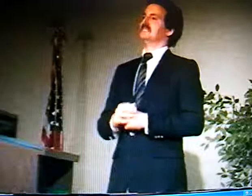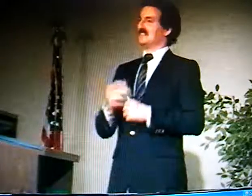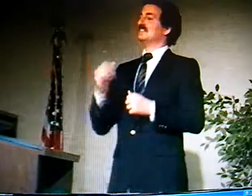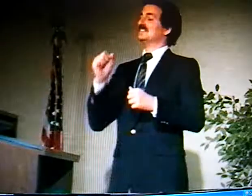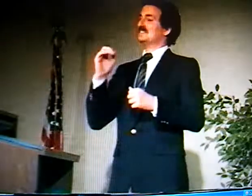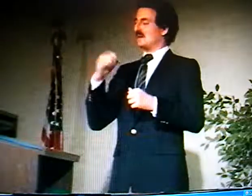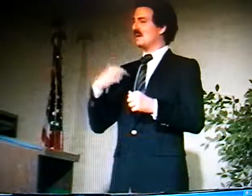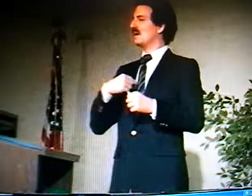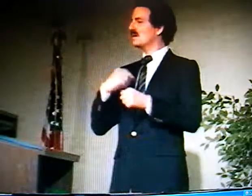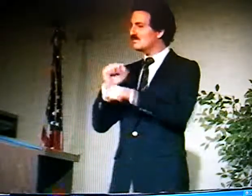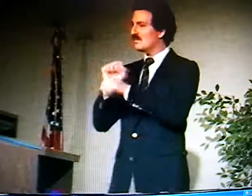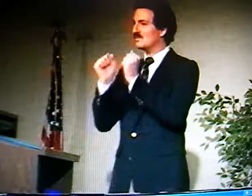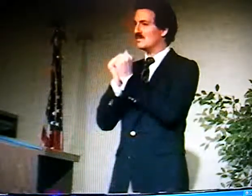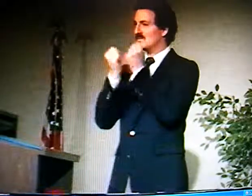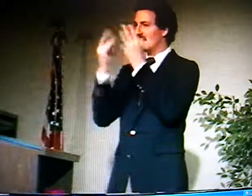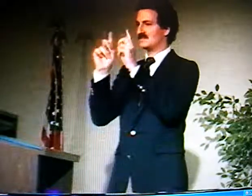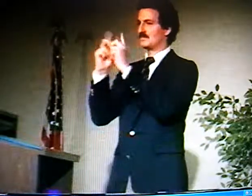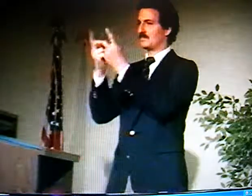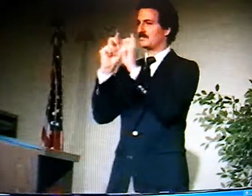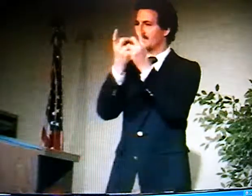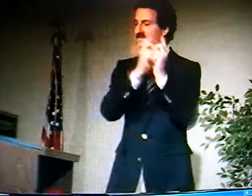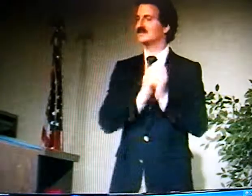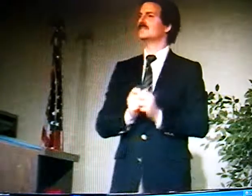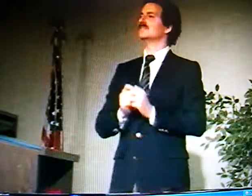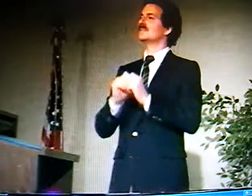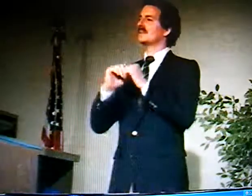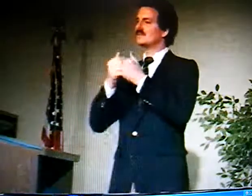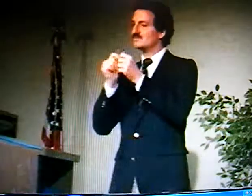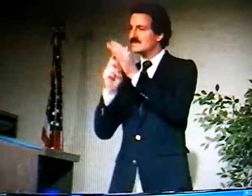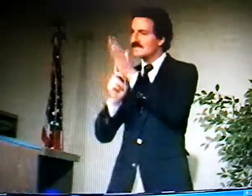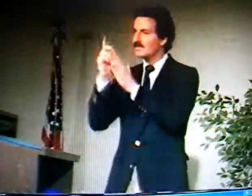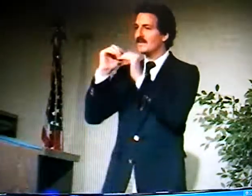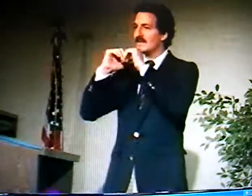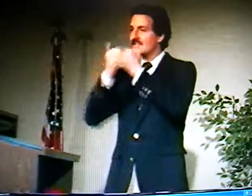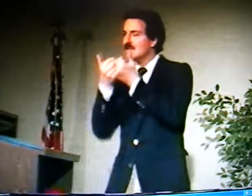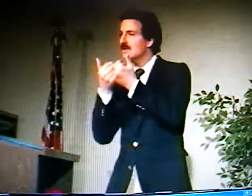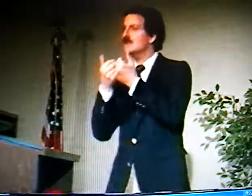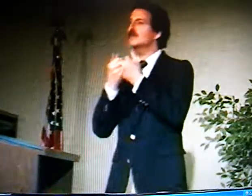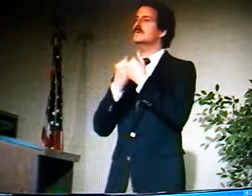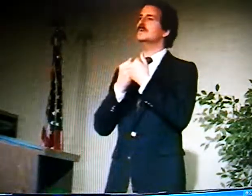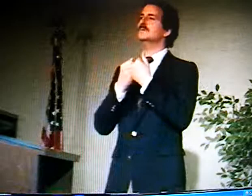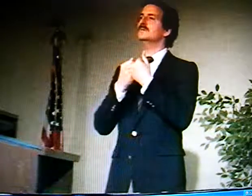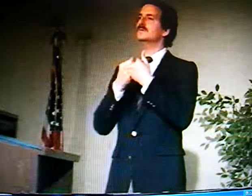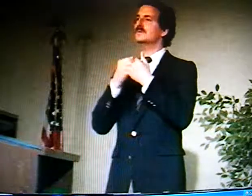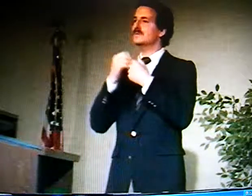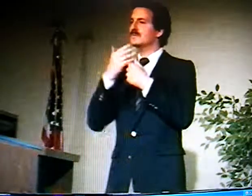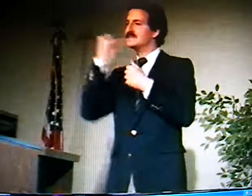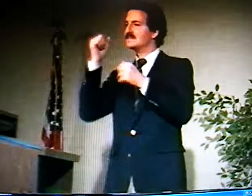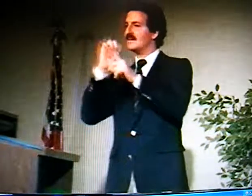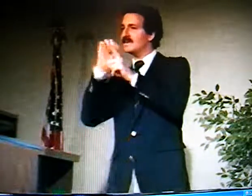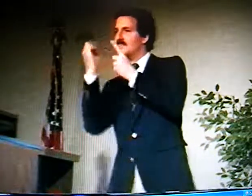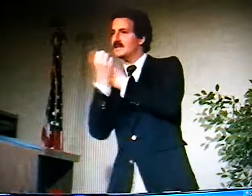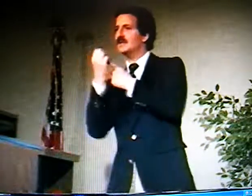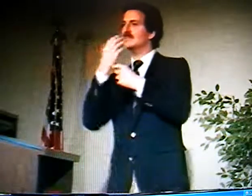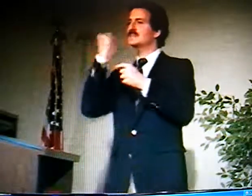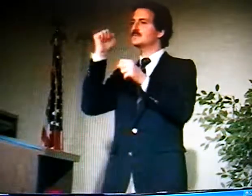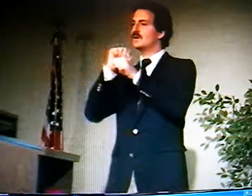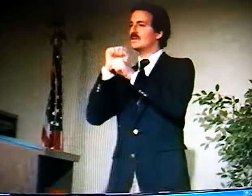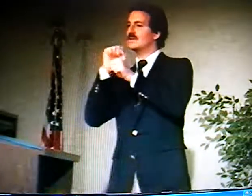My job involved working with deaf people who went to school at Gallaudet. I worked in the department.